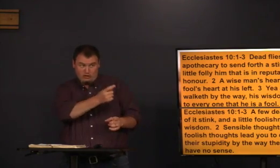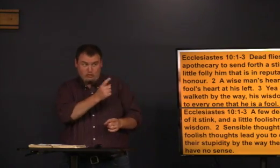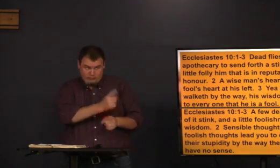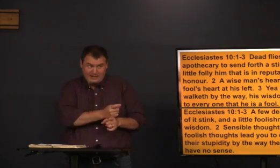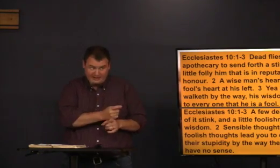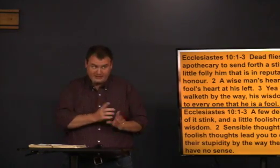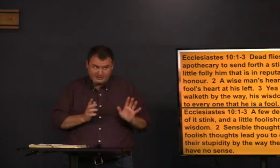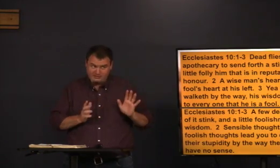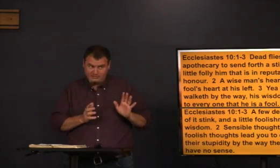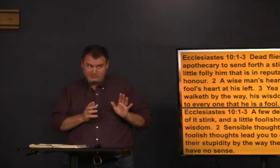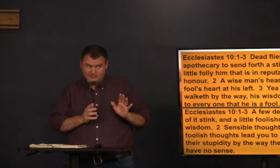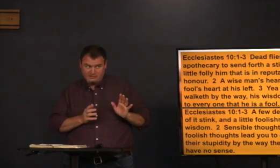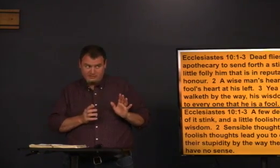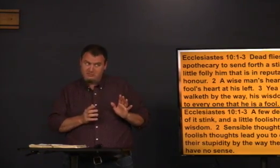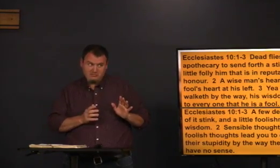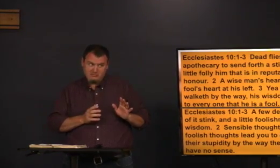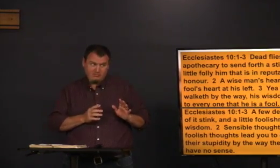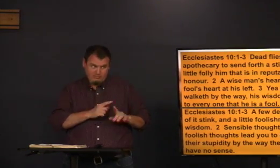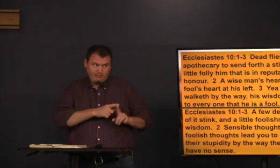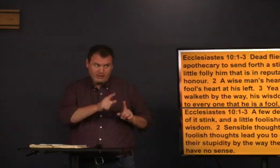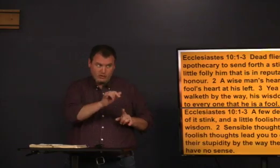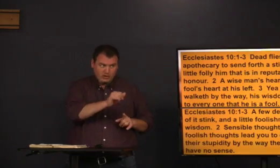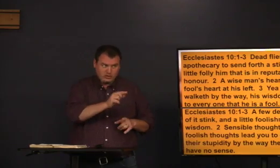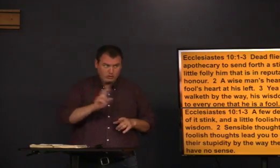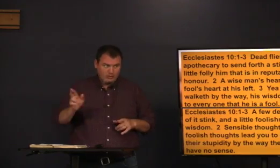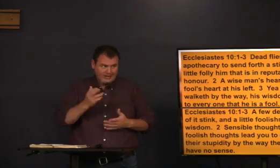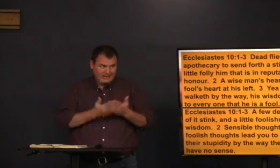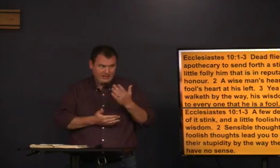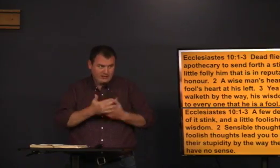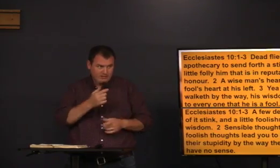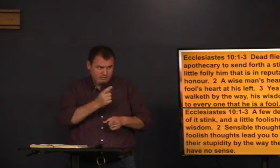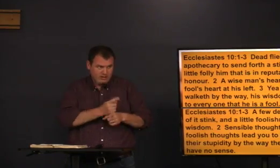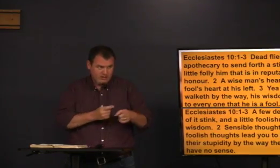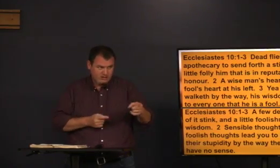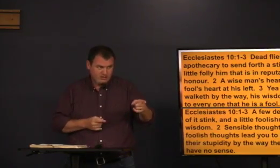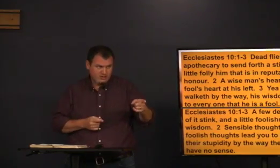You're right, but you're also right-handed, right?